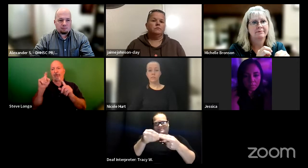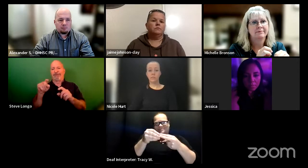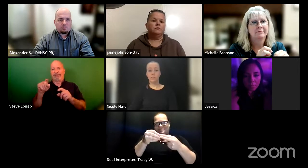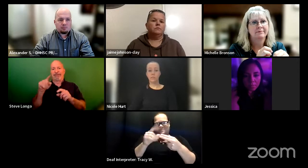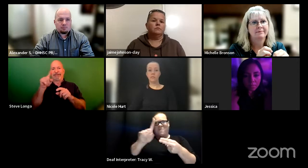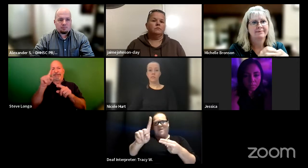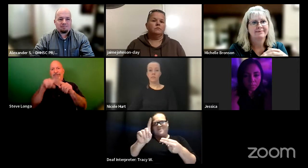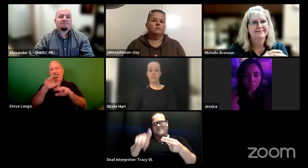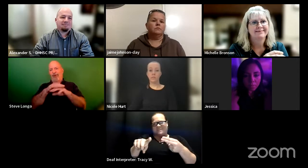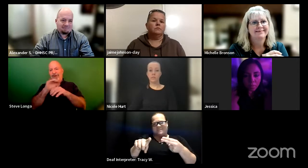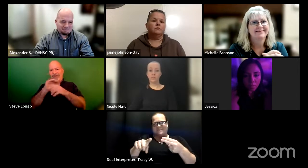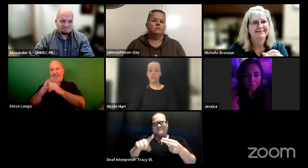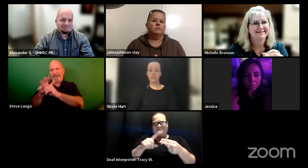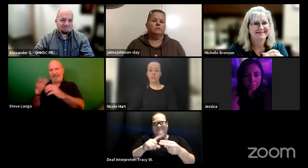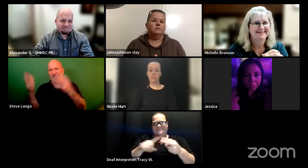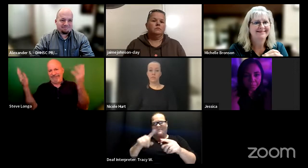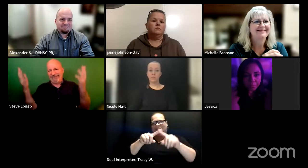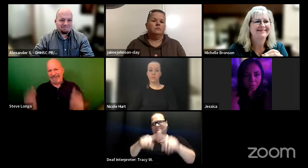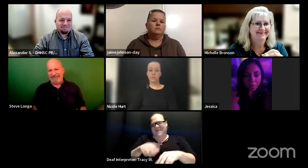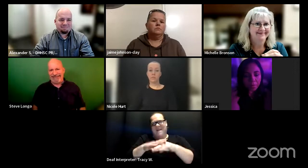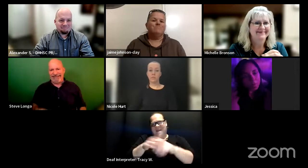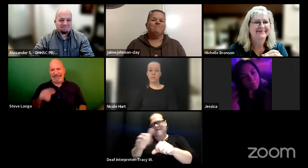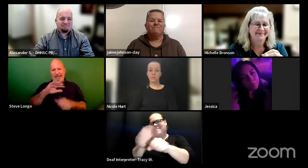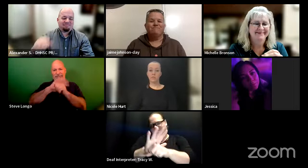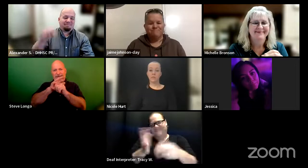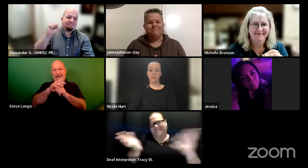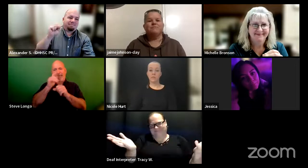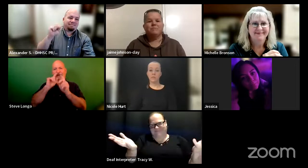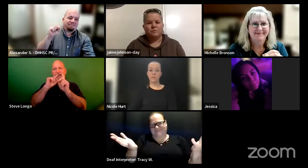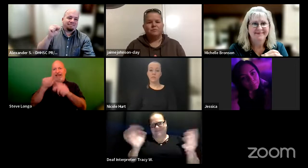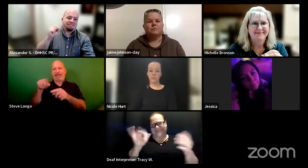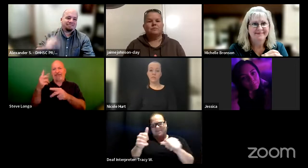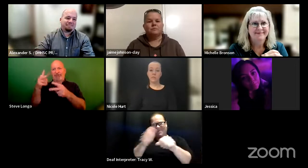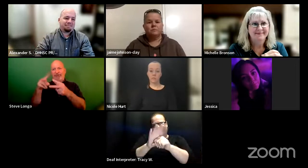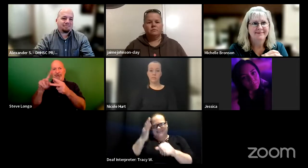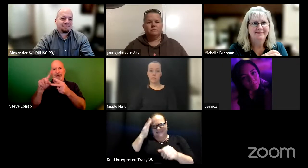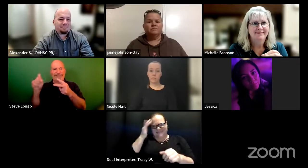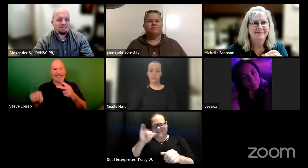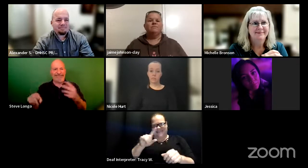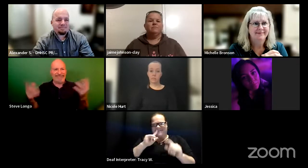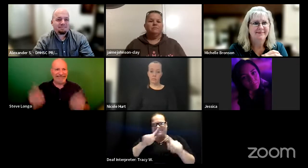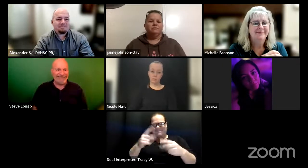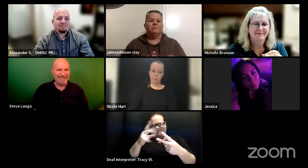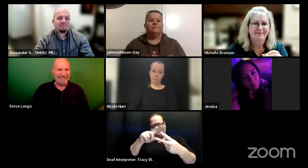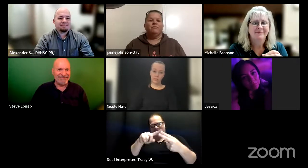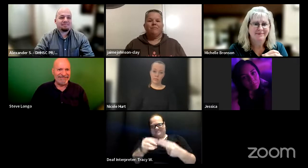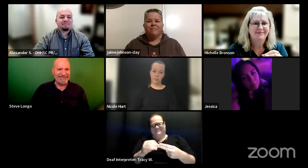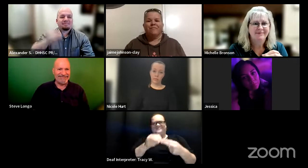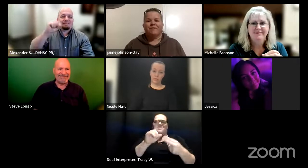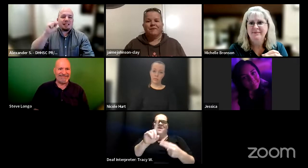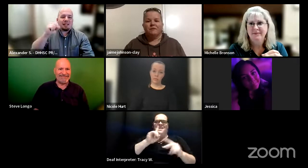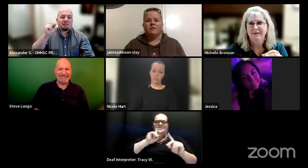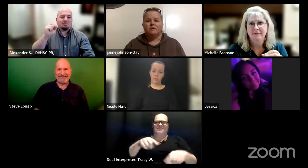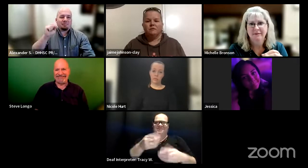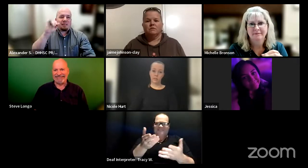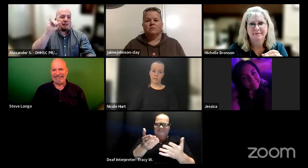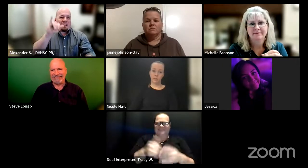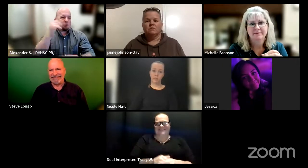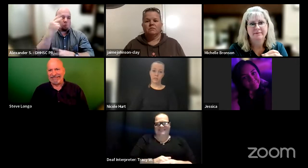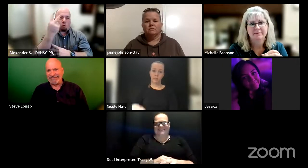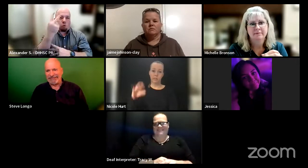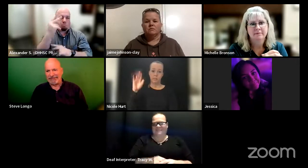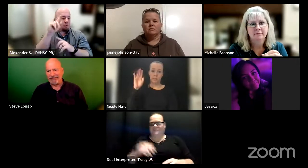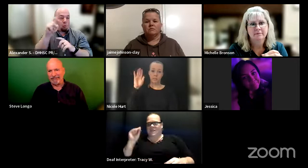So that answer really responds to both. It will be on Zoom until